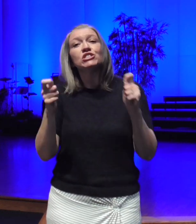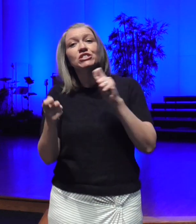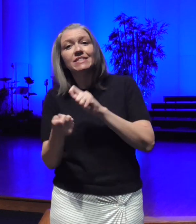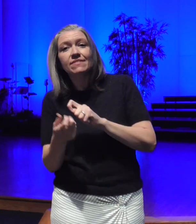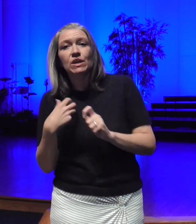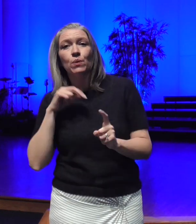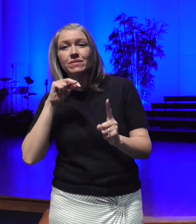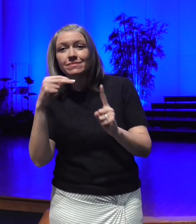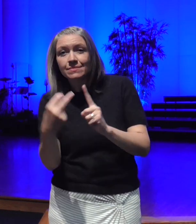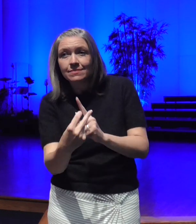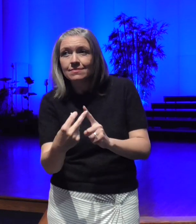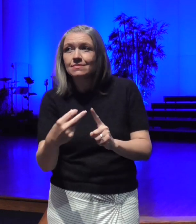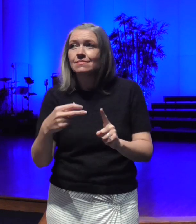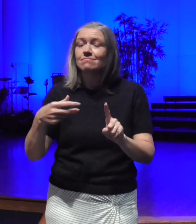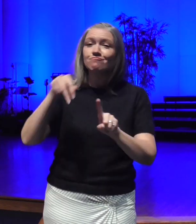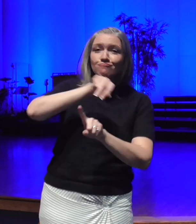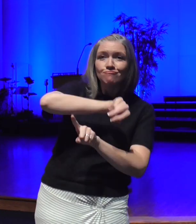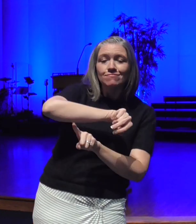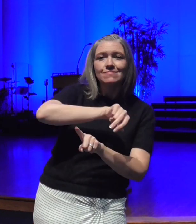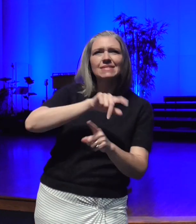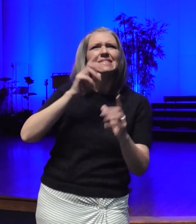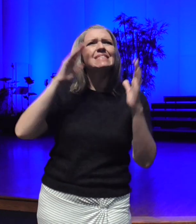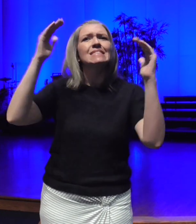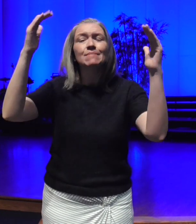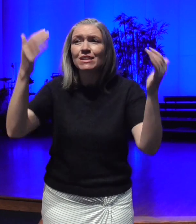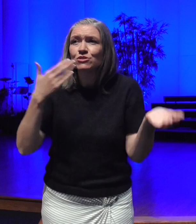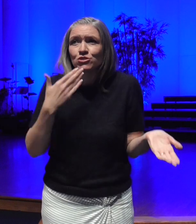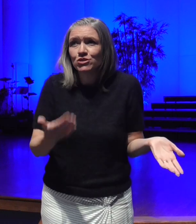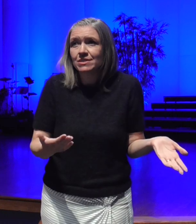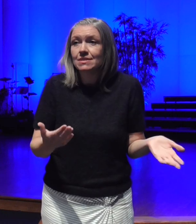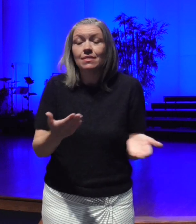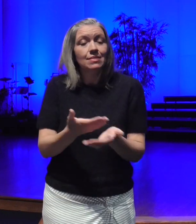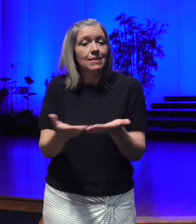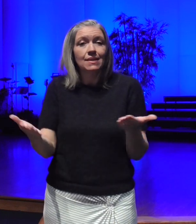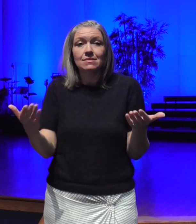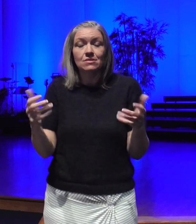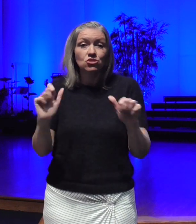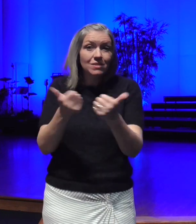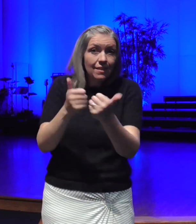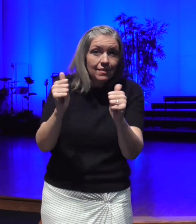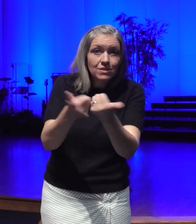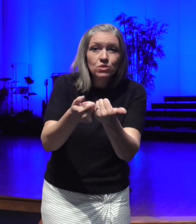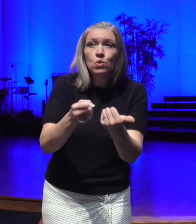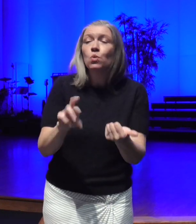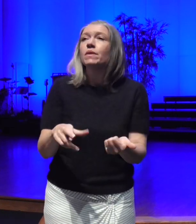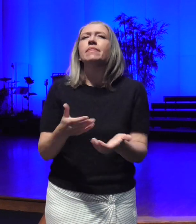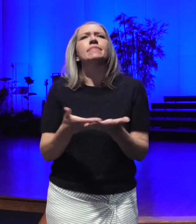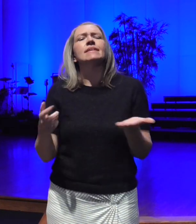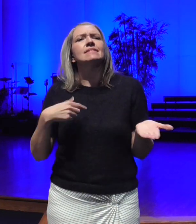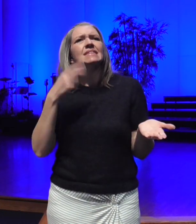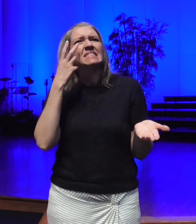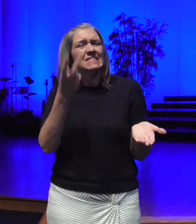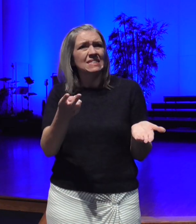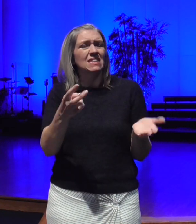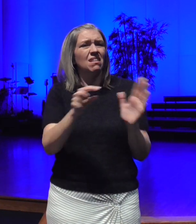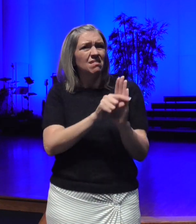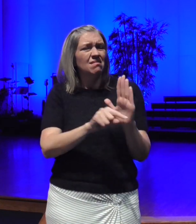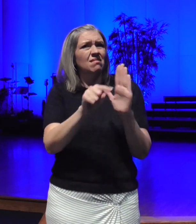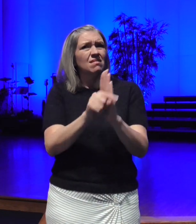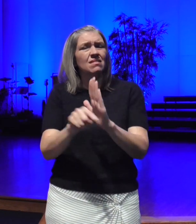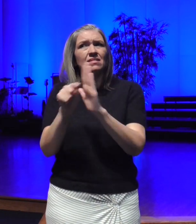story to be expecting good to come, even of things that are challenging for us, or even of the things that we see going on in the world,